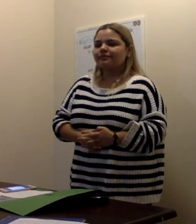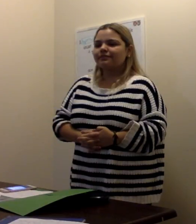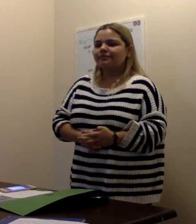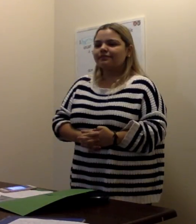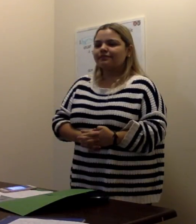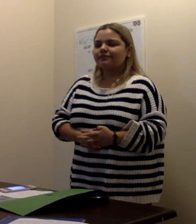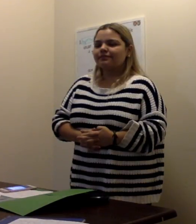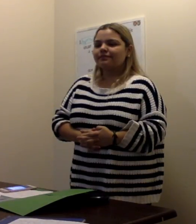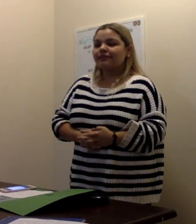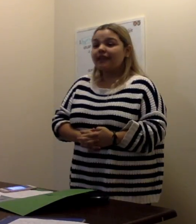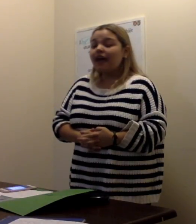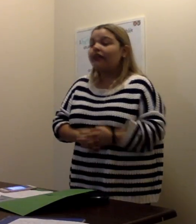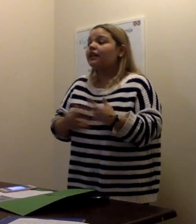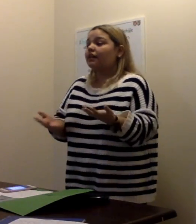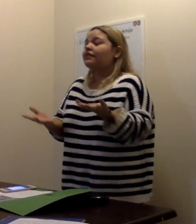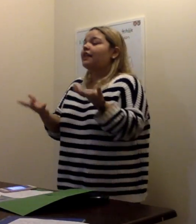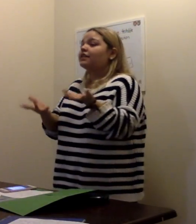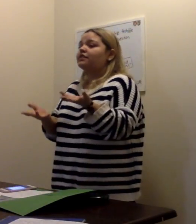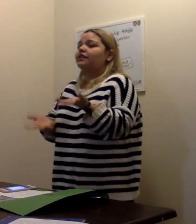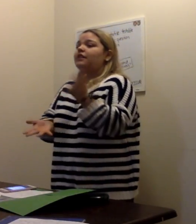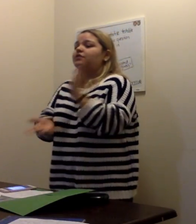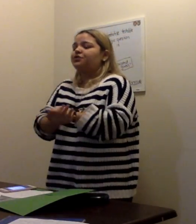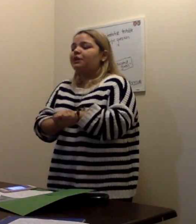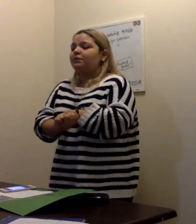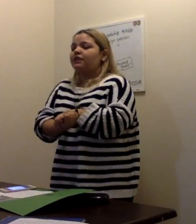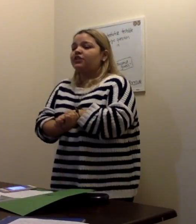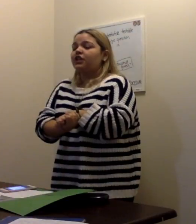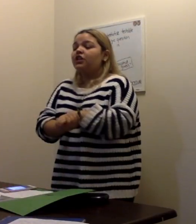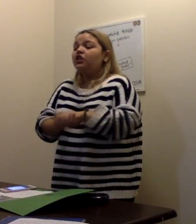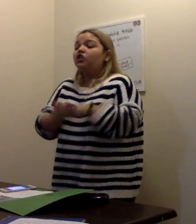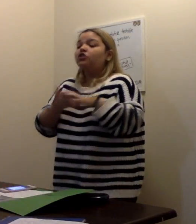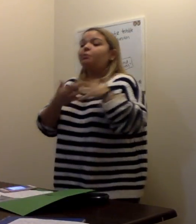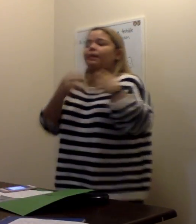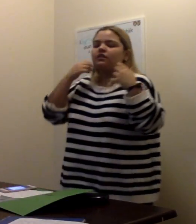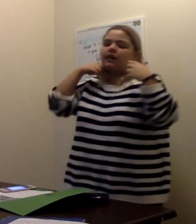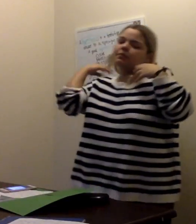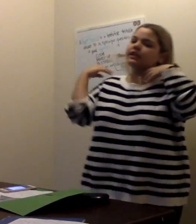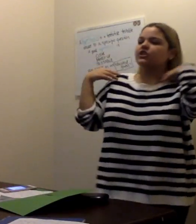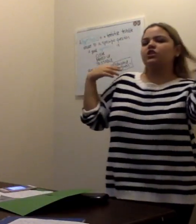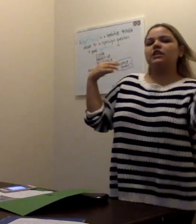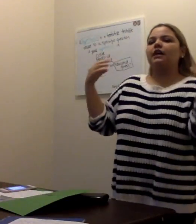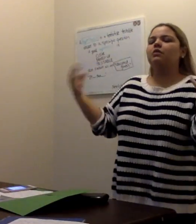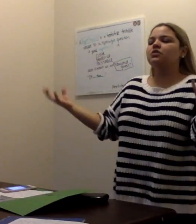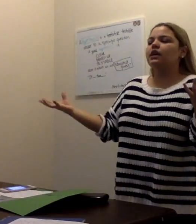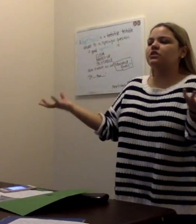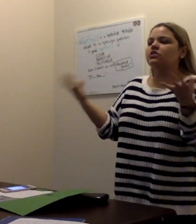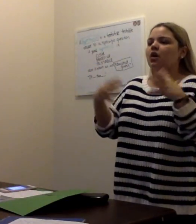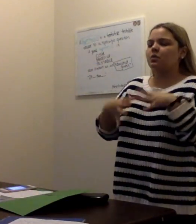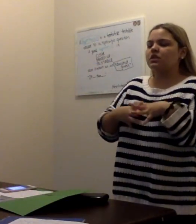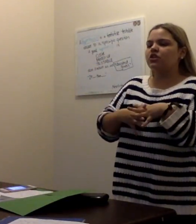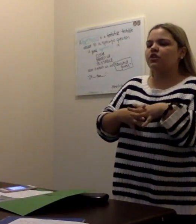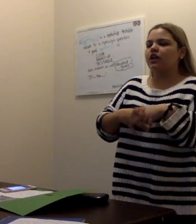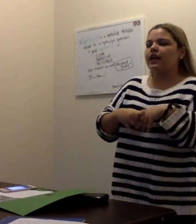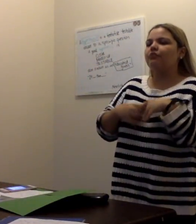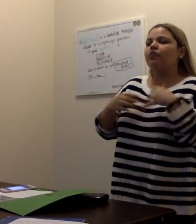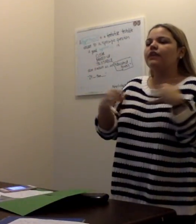fizz quicker. Yeah, exactly. Excellent. That was a great prediction. So based on that prediction, I want you guys to talk with each other and write